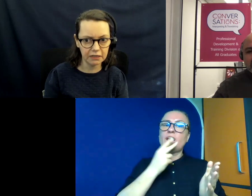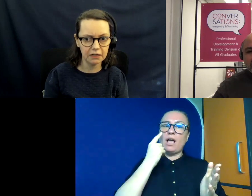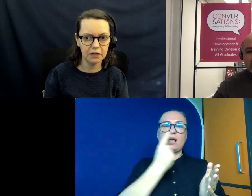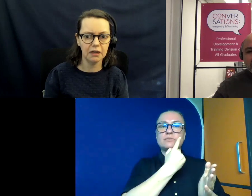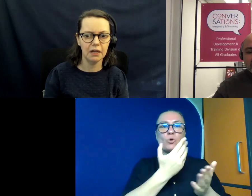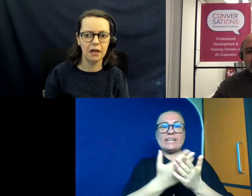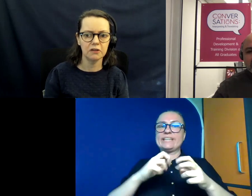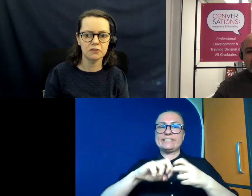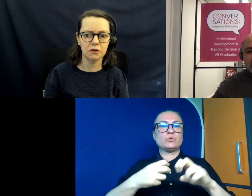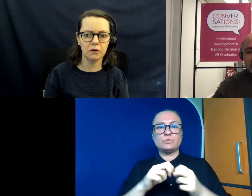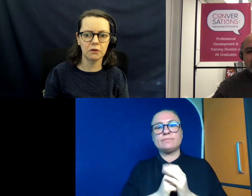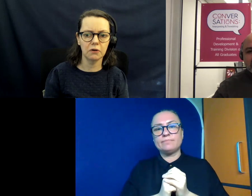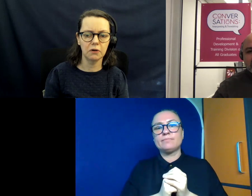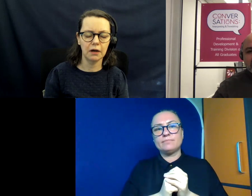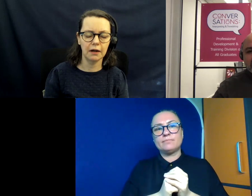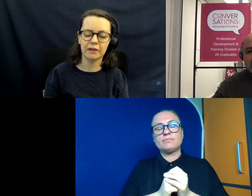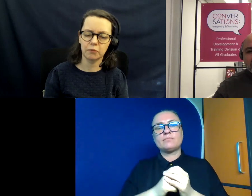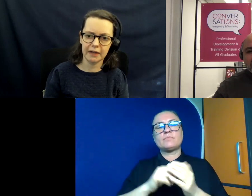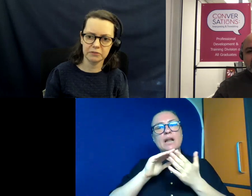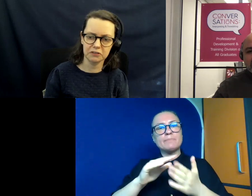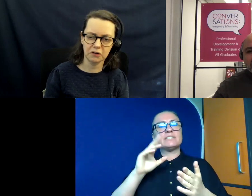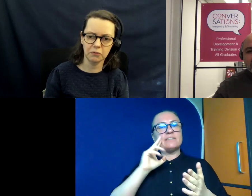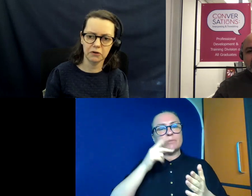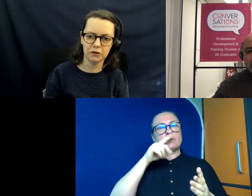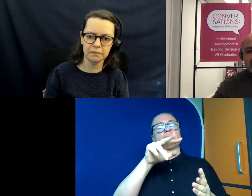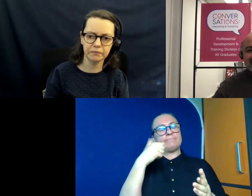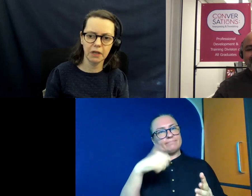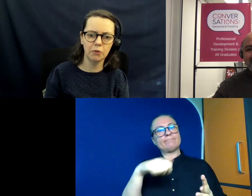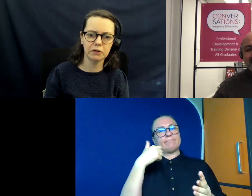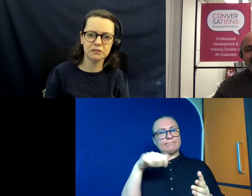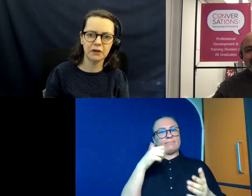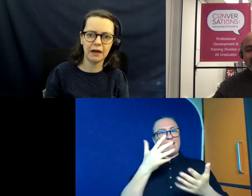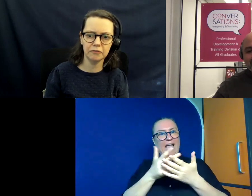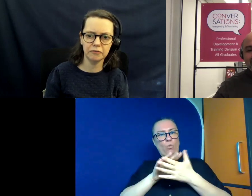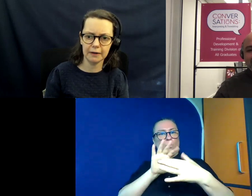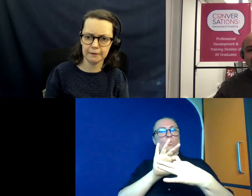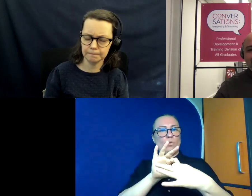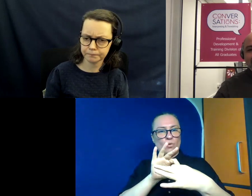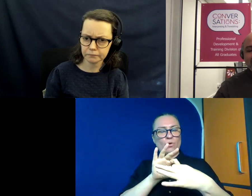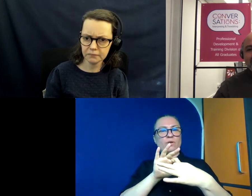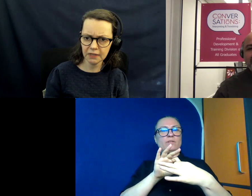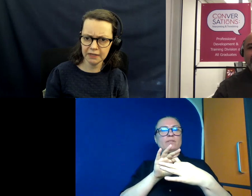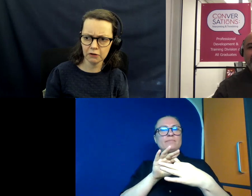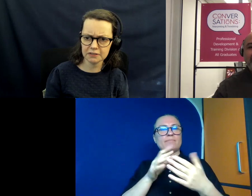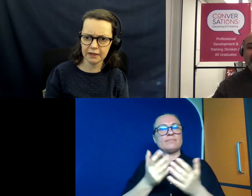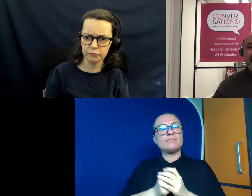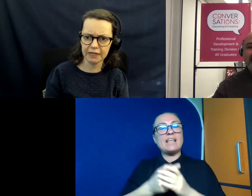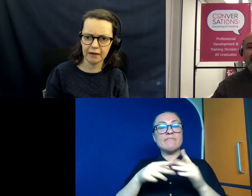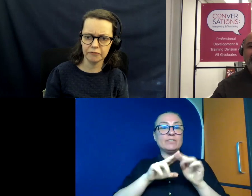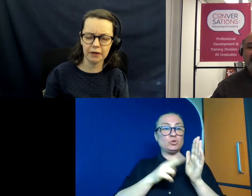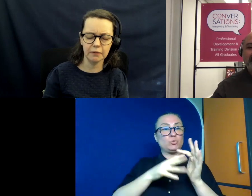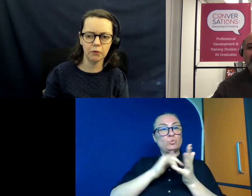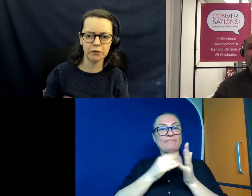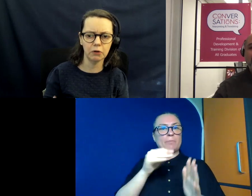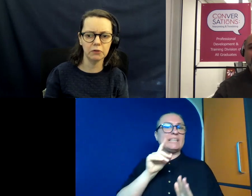delivery. So that's why captions don't work. Mm. We also have in Auslan, we